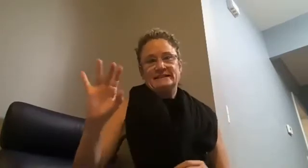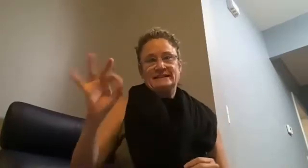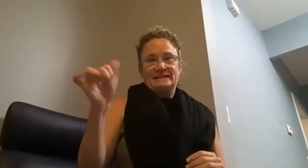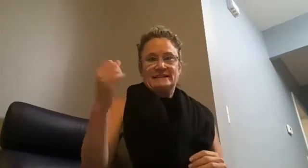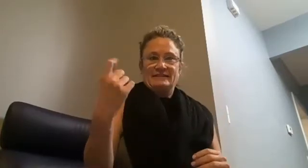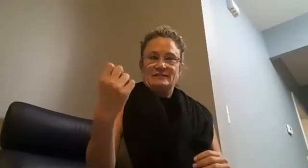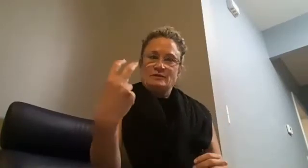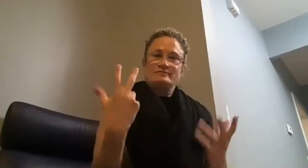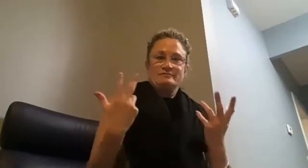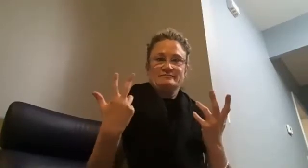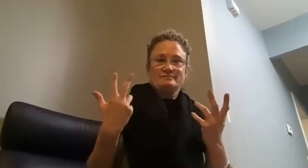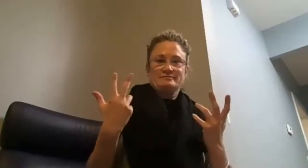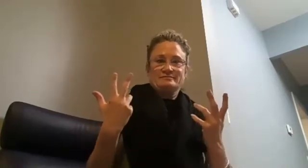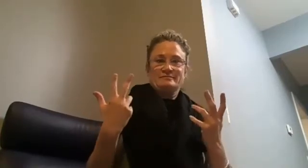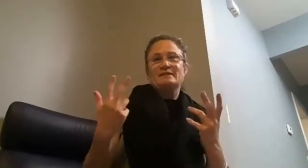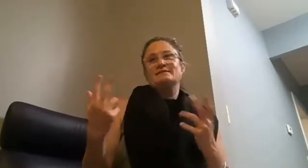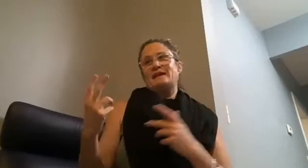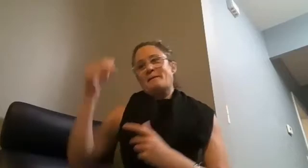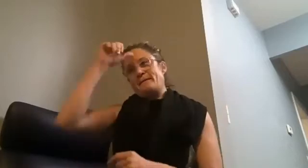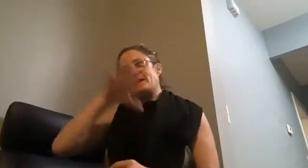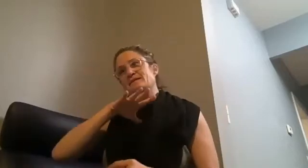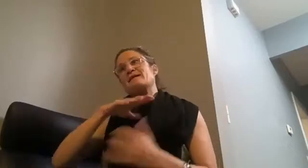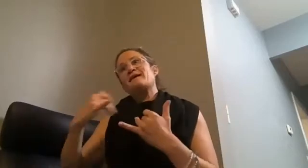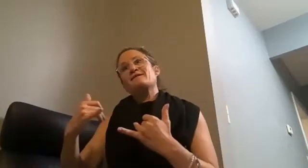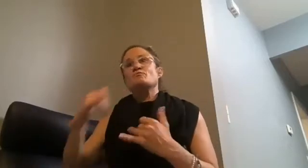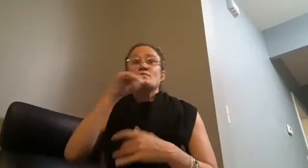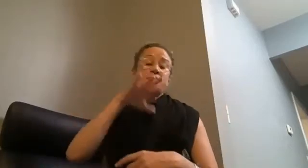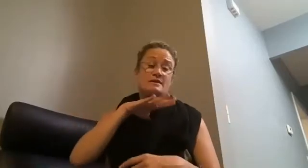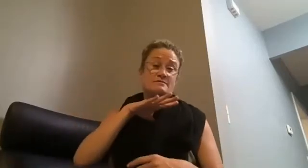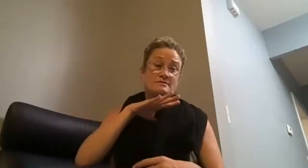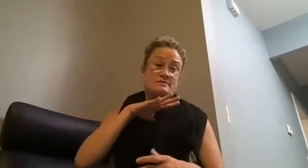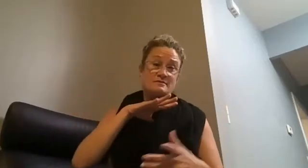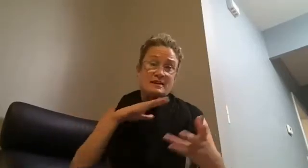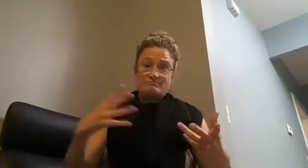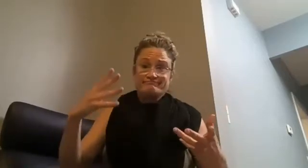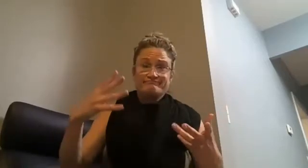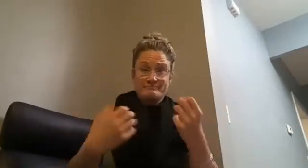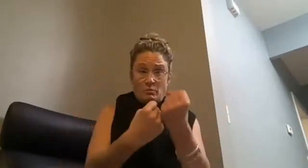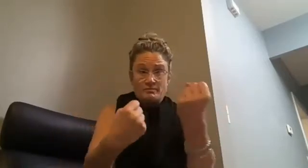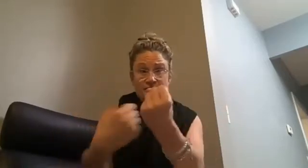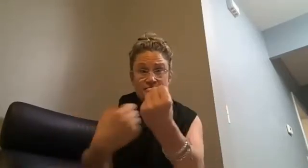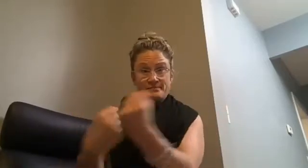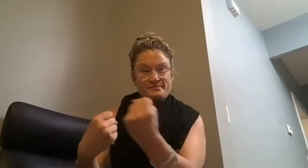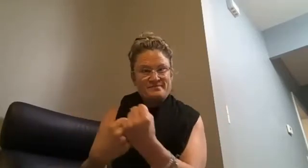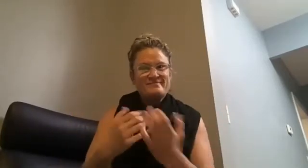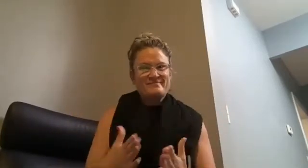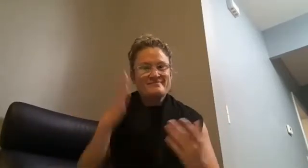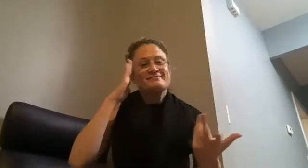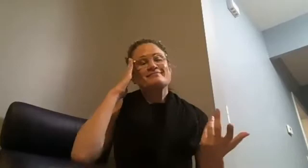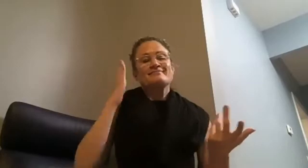constantly taking other guys, and now sometimes women, through the steps. That is how I continue to work the steps, and I have